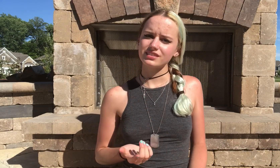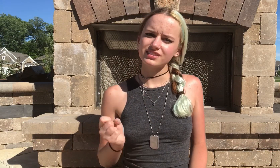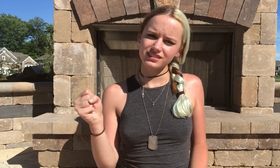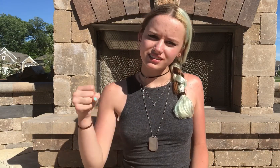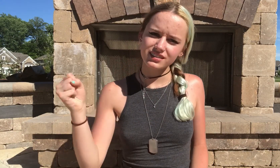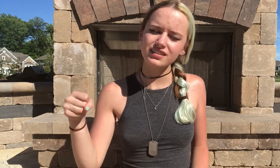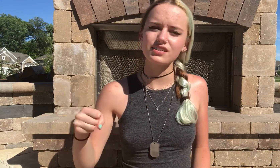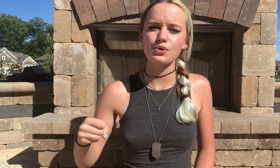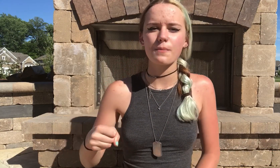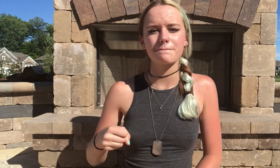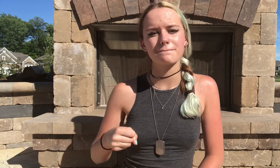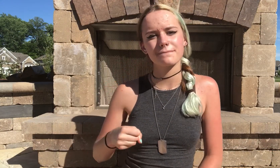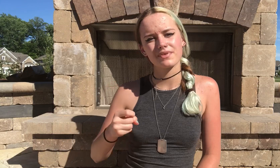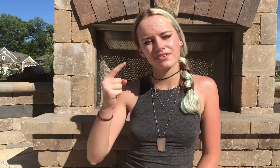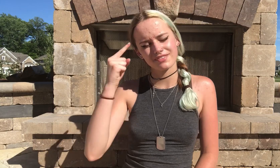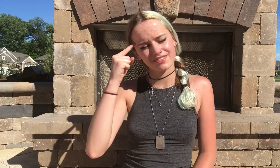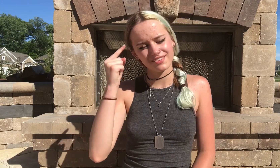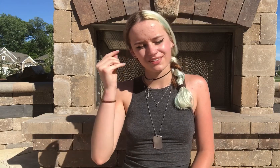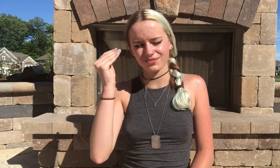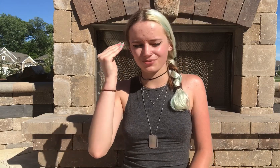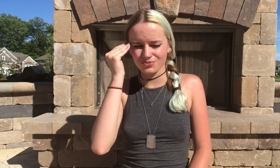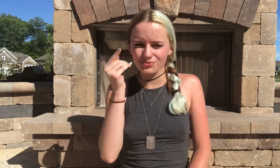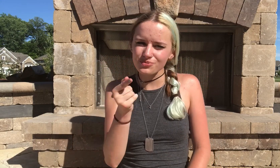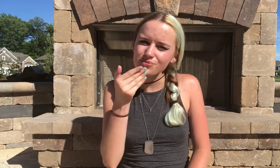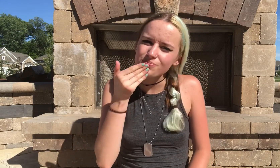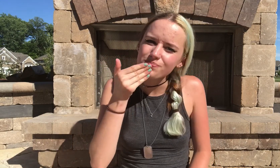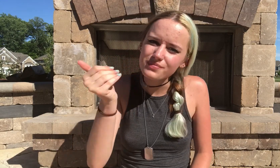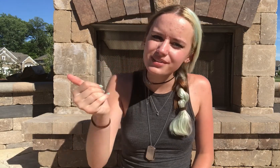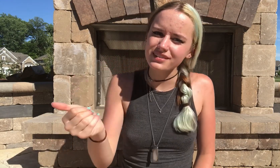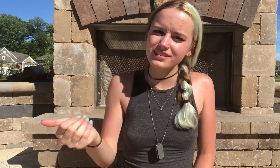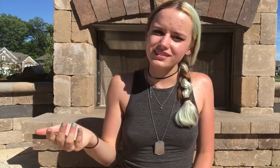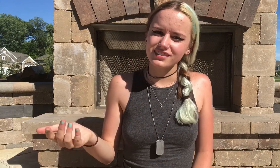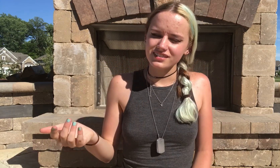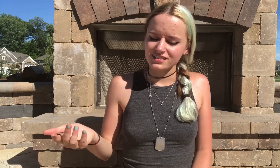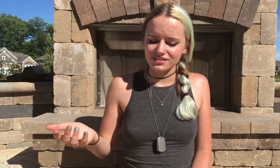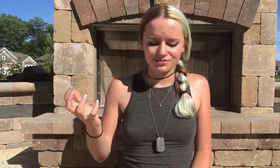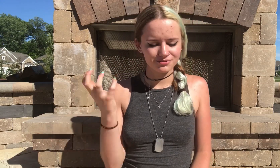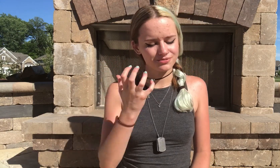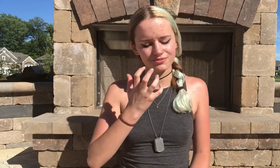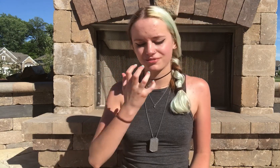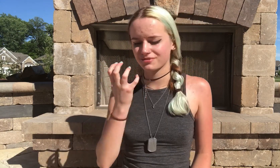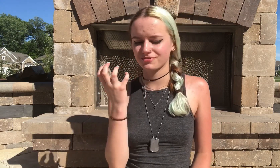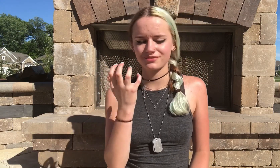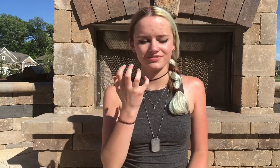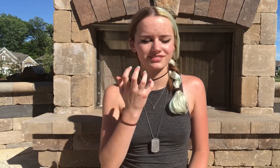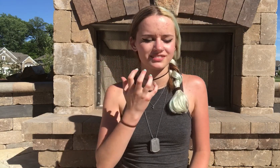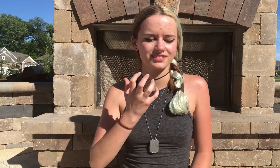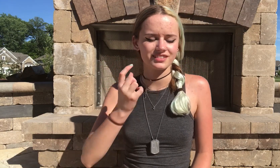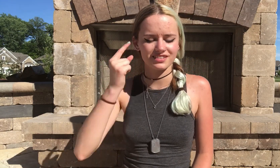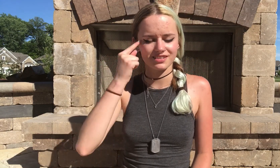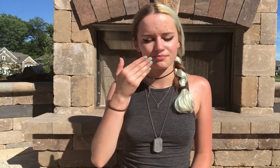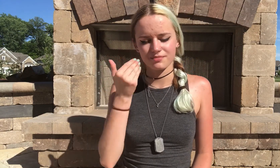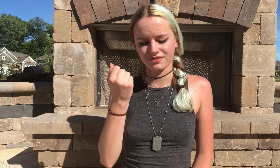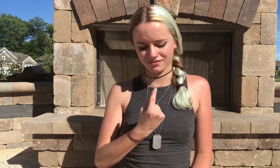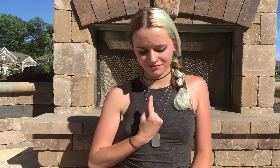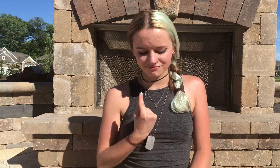Thought I knew you better, thinkin' better on my